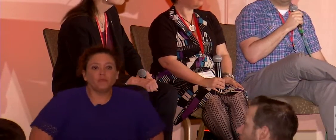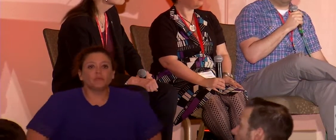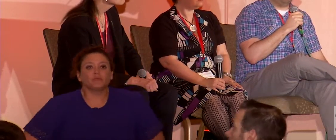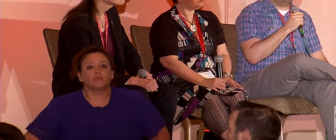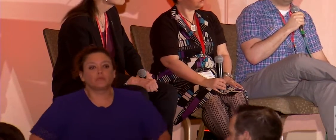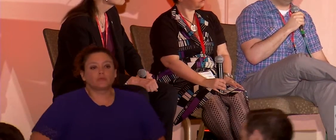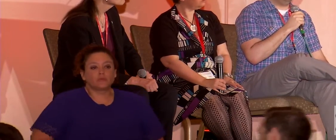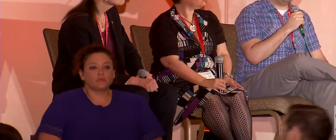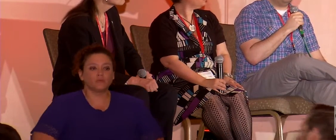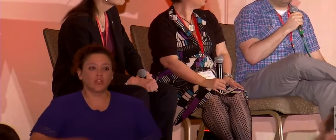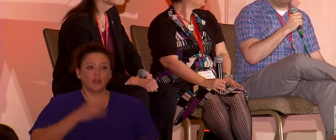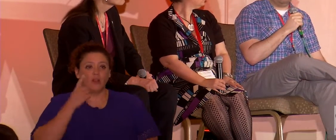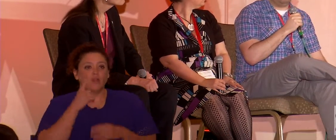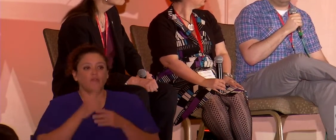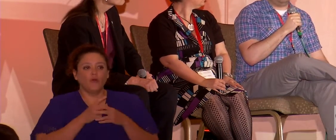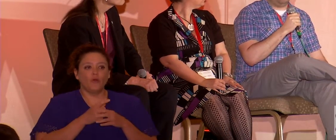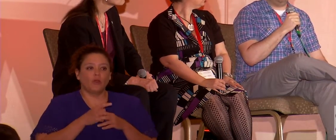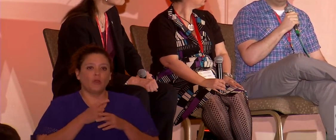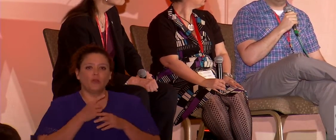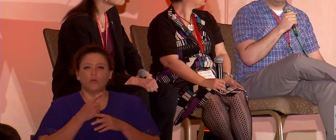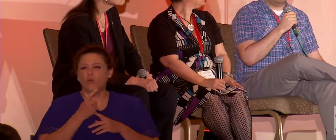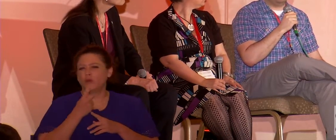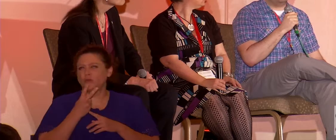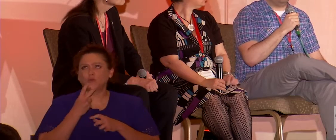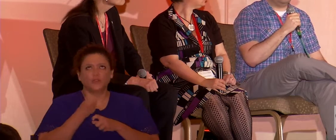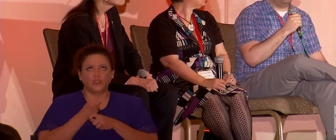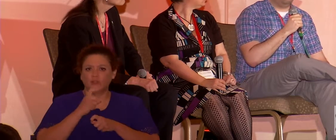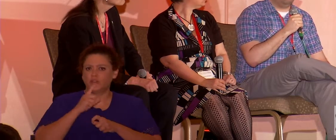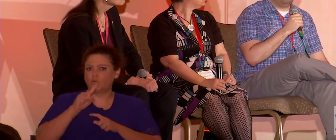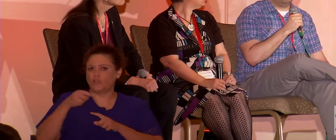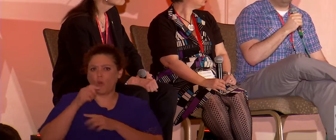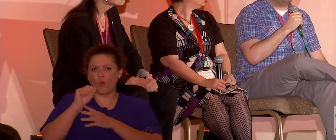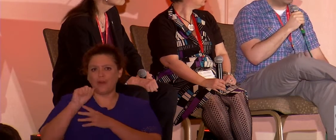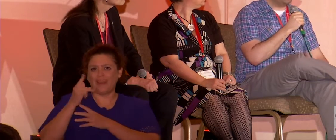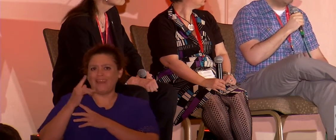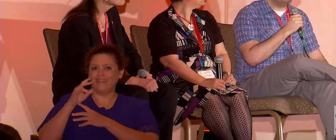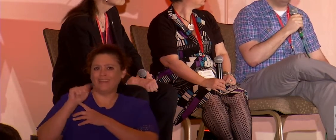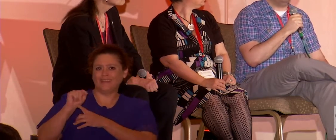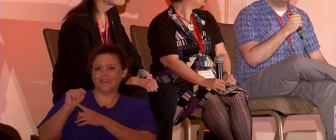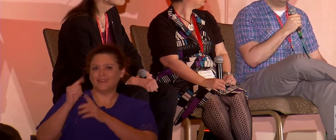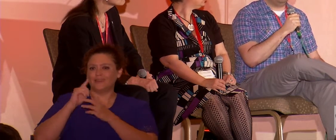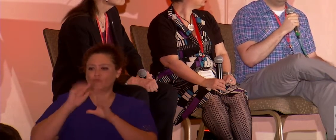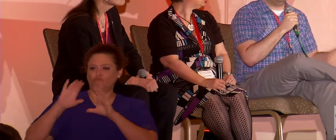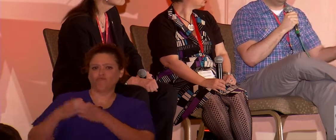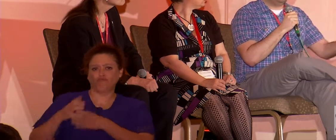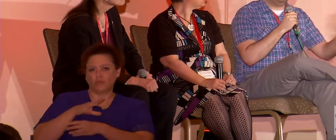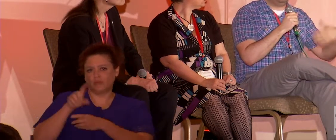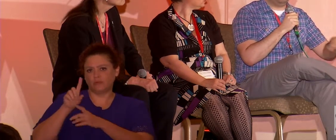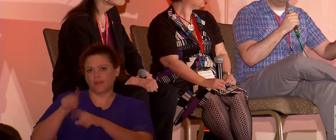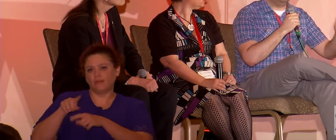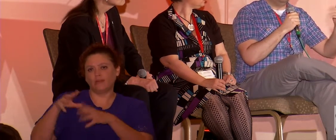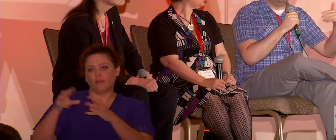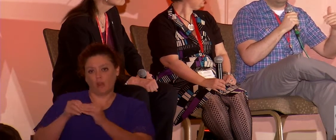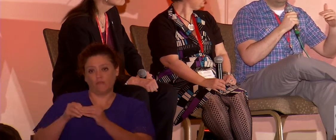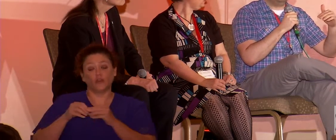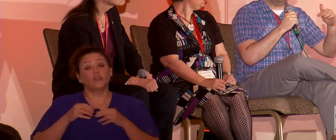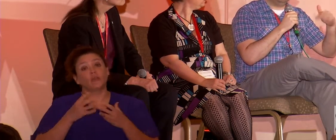it was the only atheist visibility at the conference. And every year, there's a lot of young people that go to Creating Change, and these